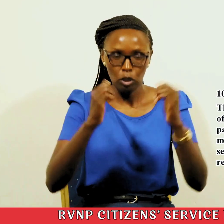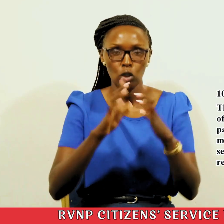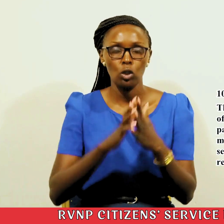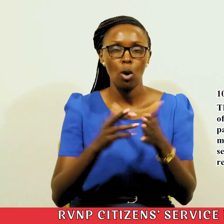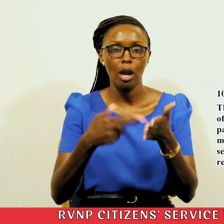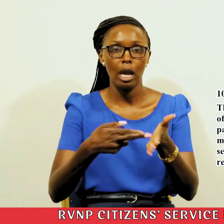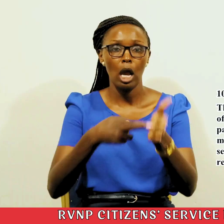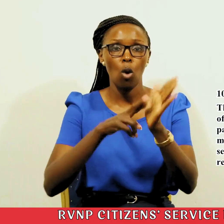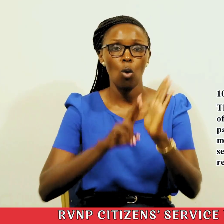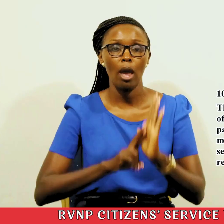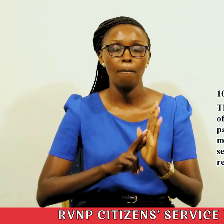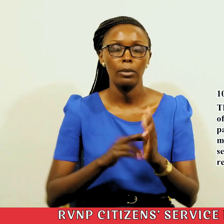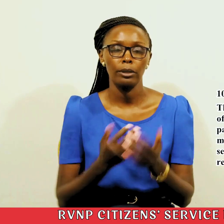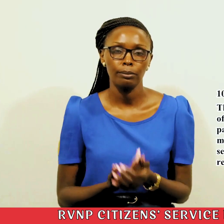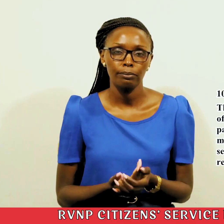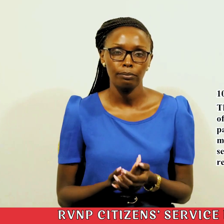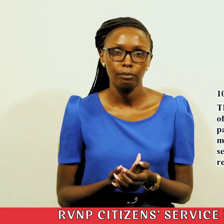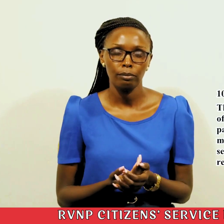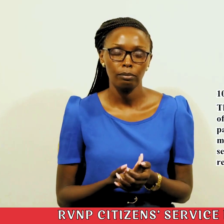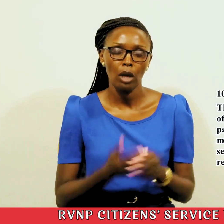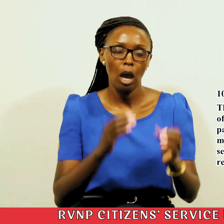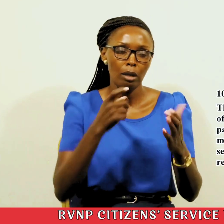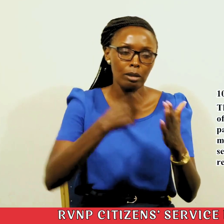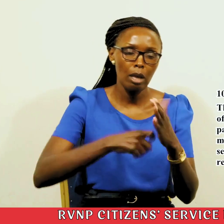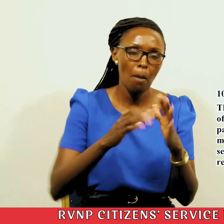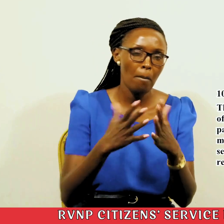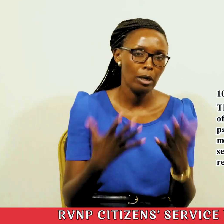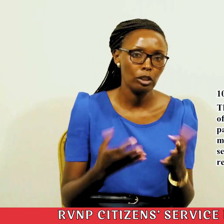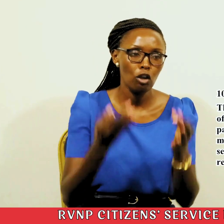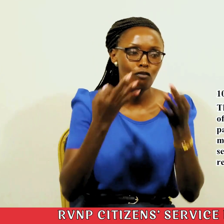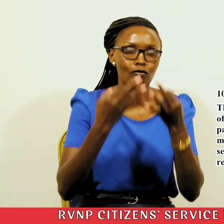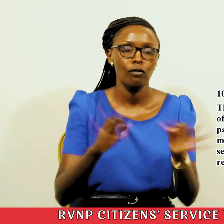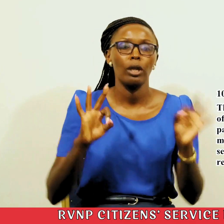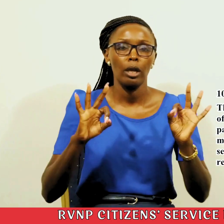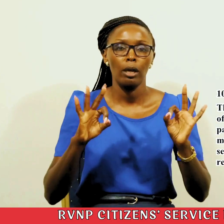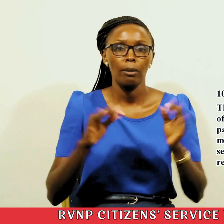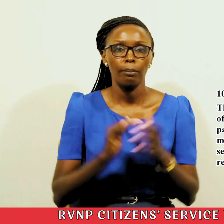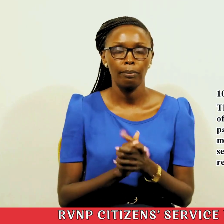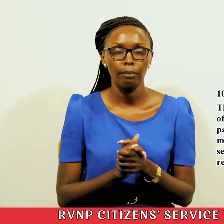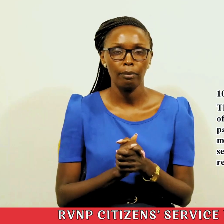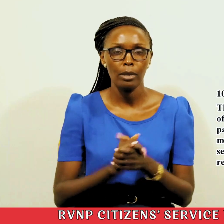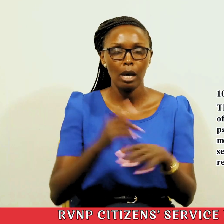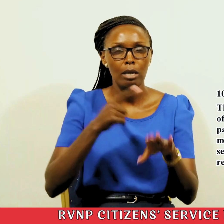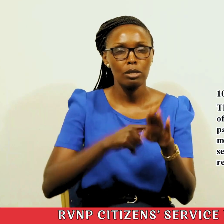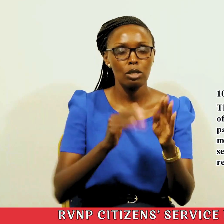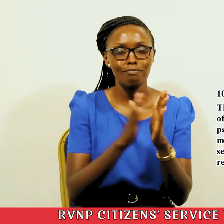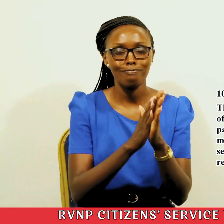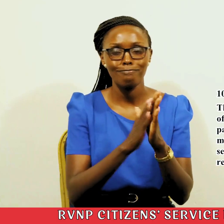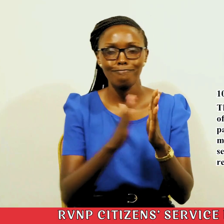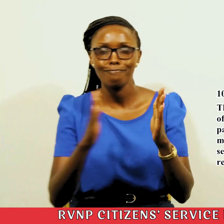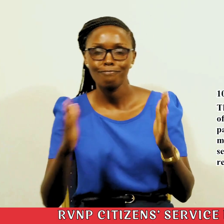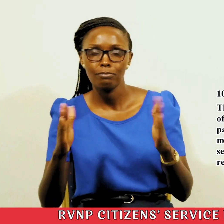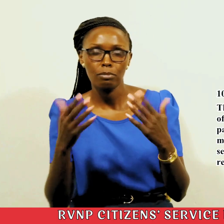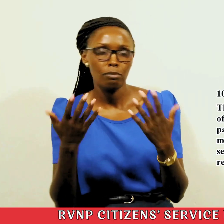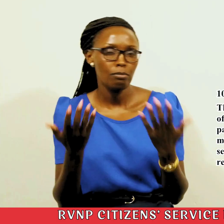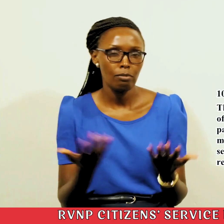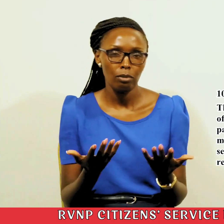This is a free service. The timeline is as per the